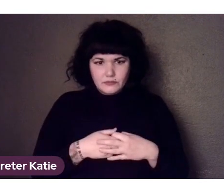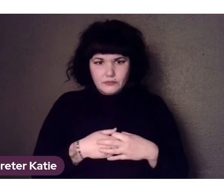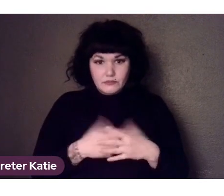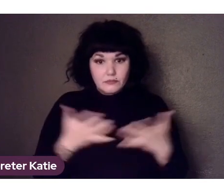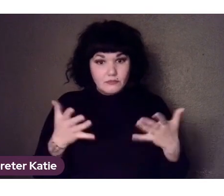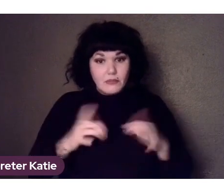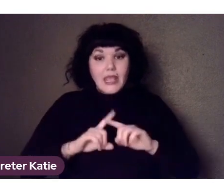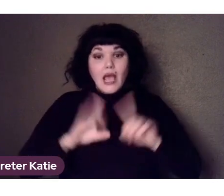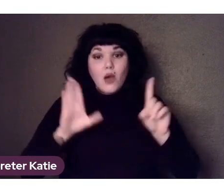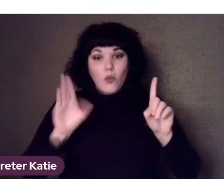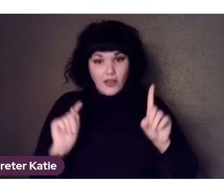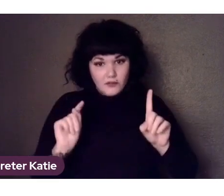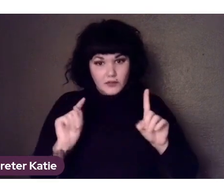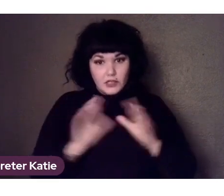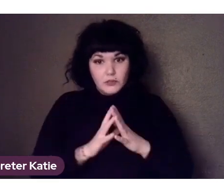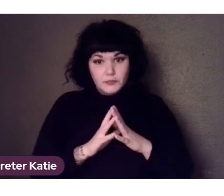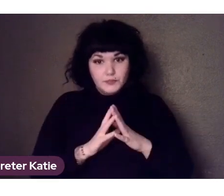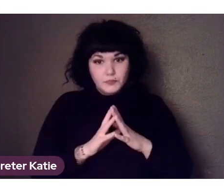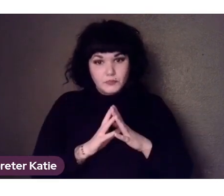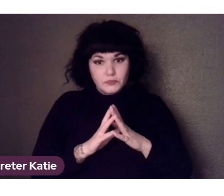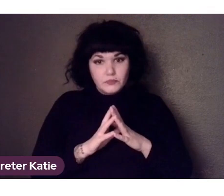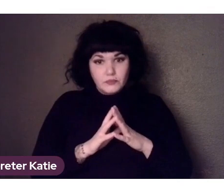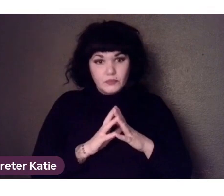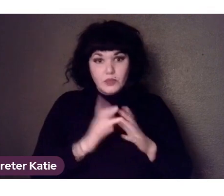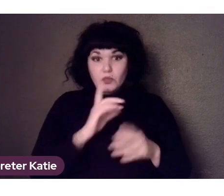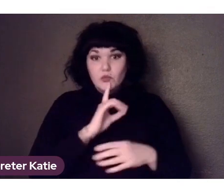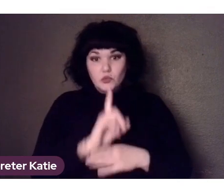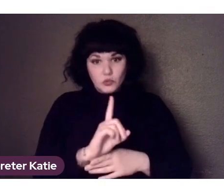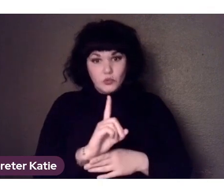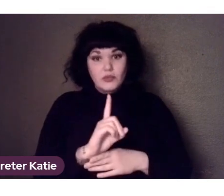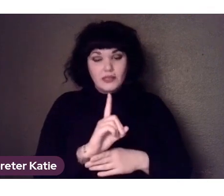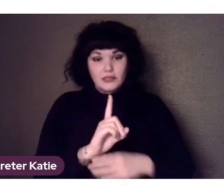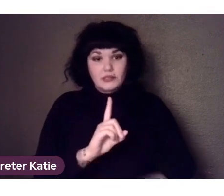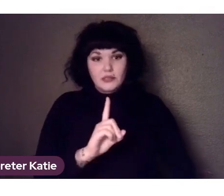However, the truth is, this work